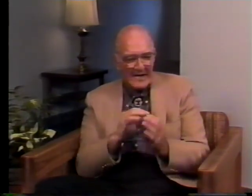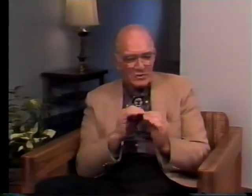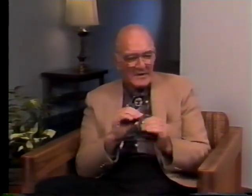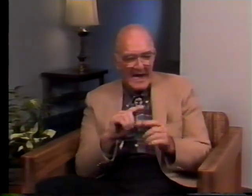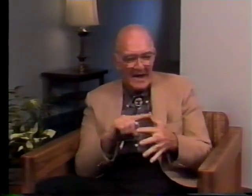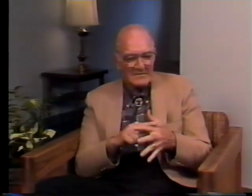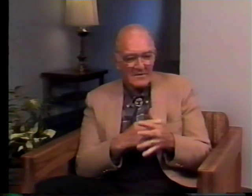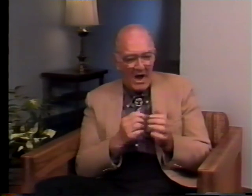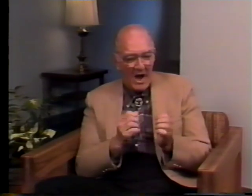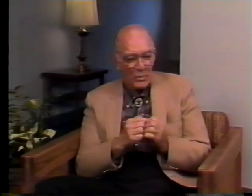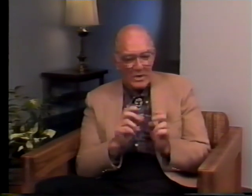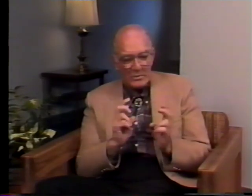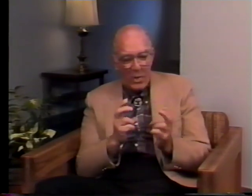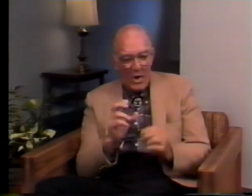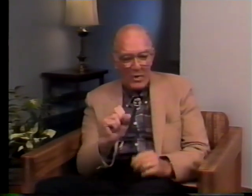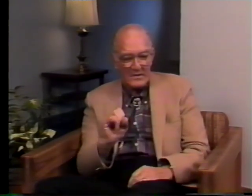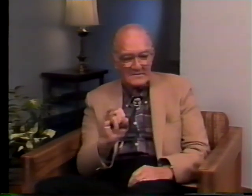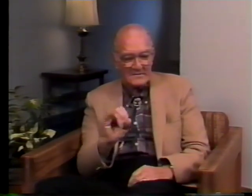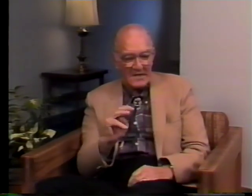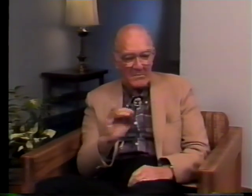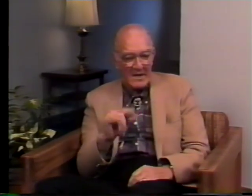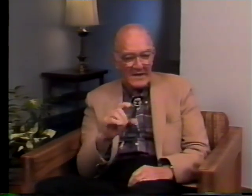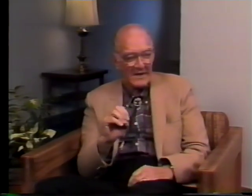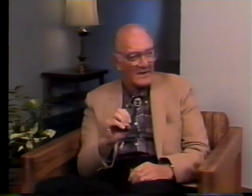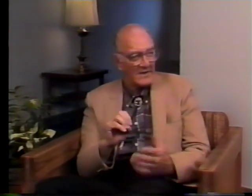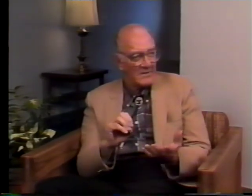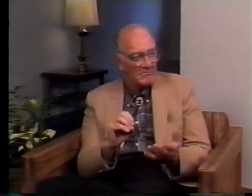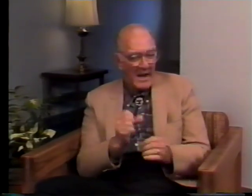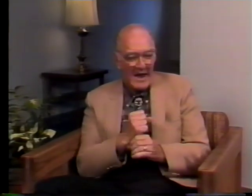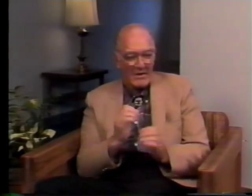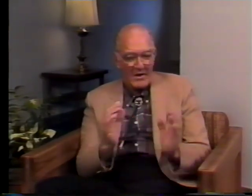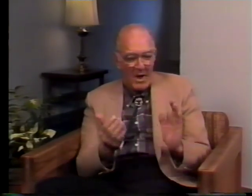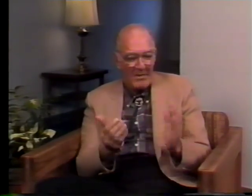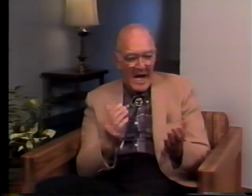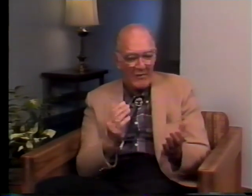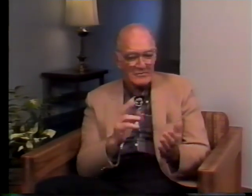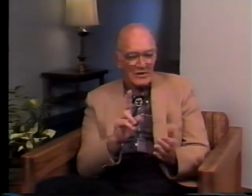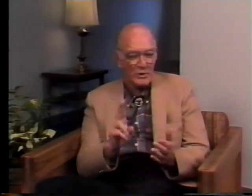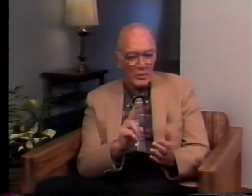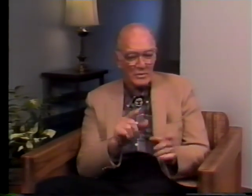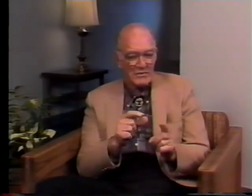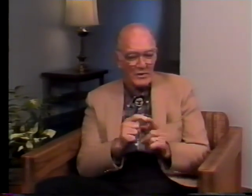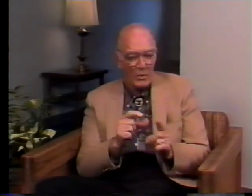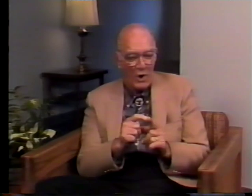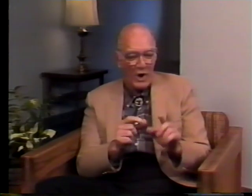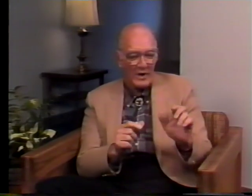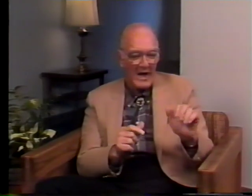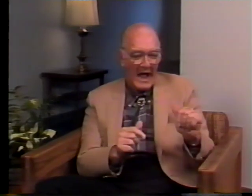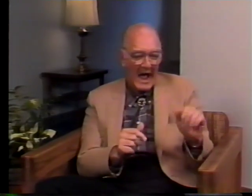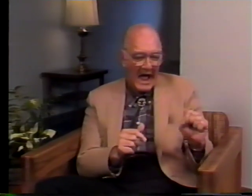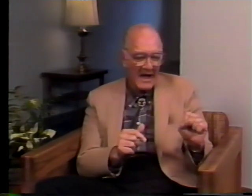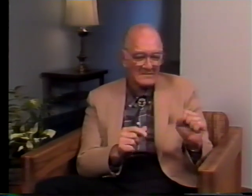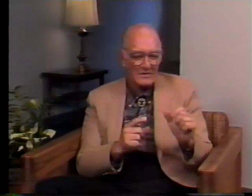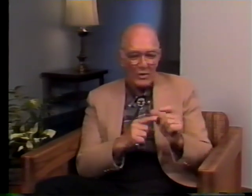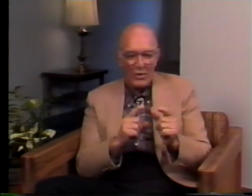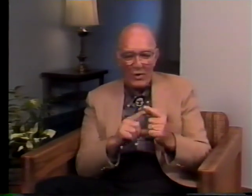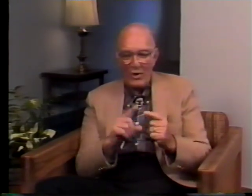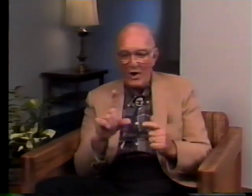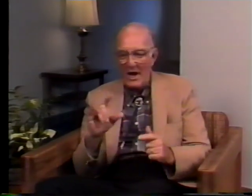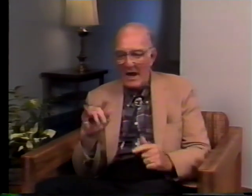teacher can start with, quote, simile. Make a comparison using the word as or